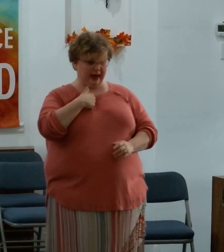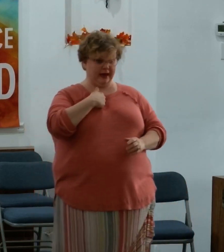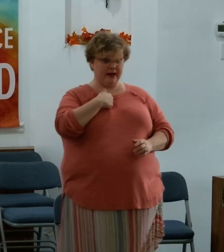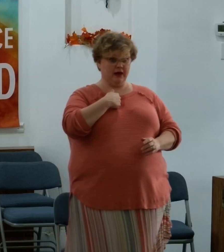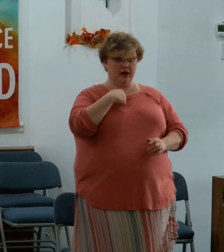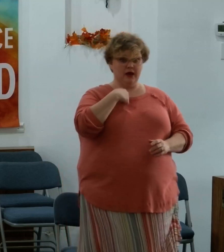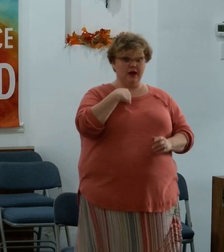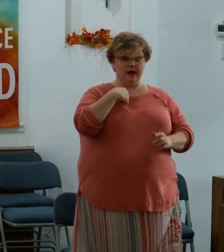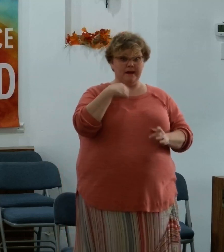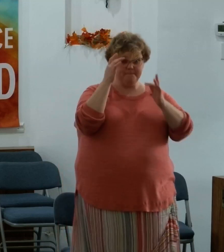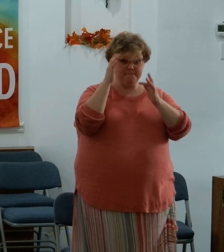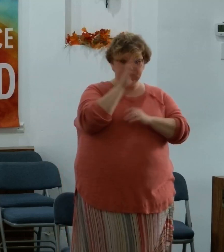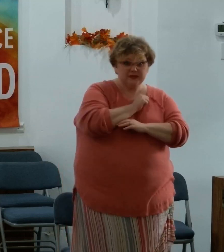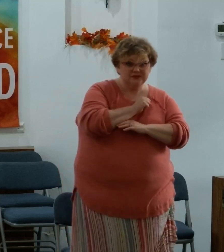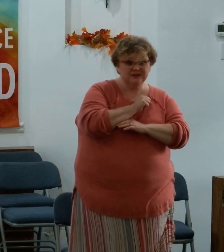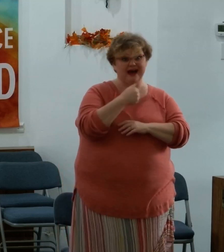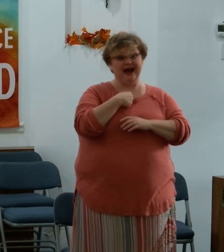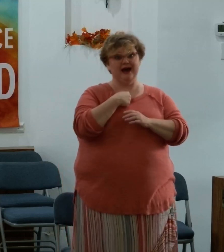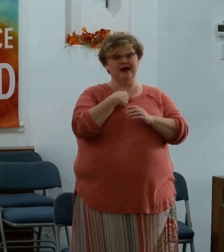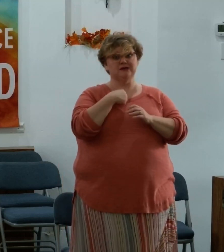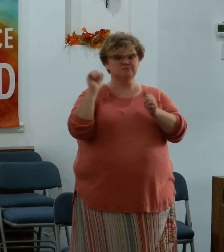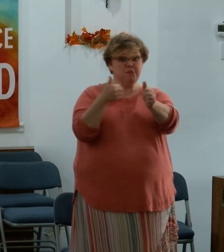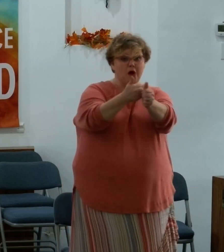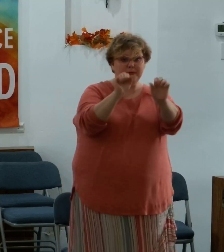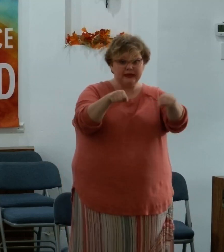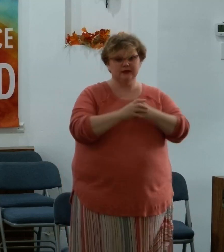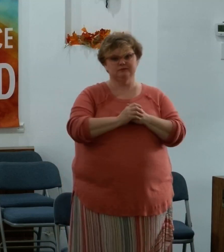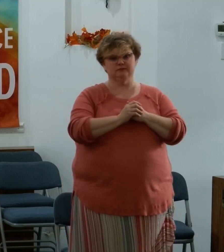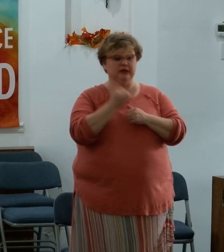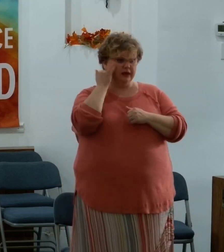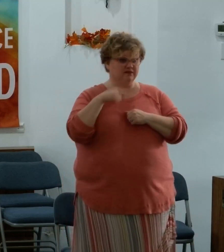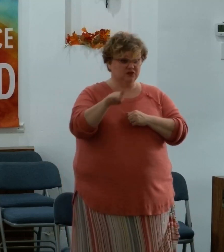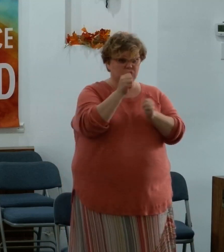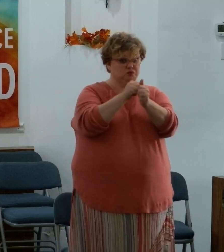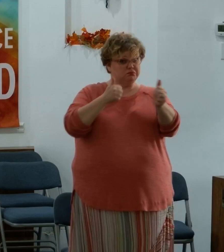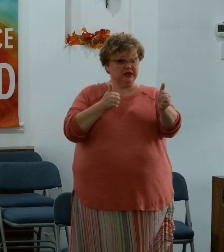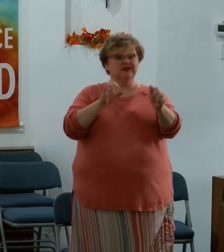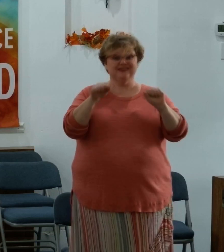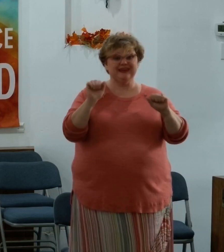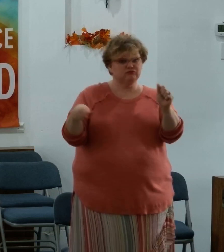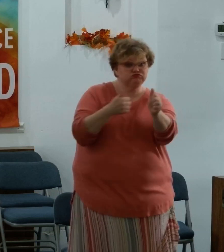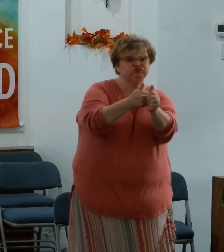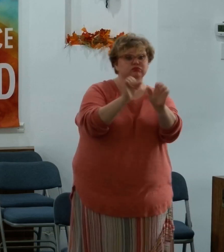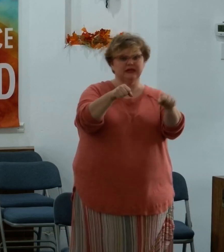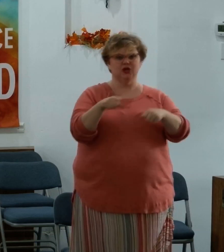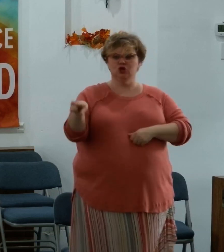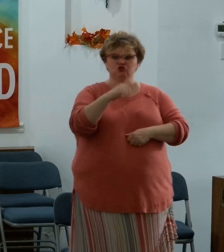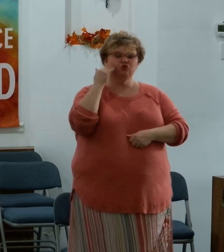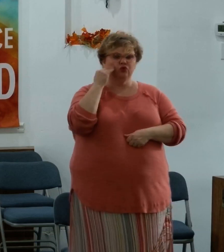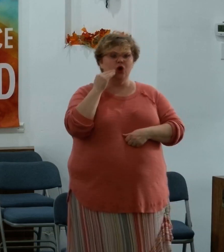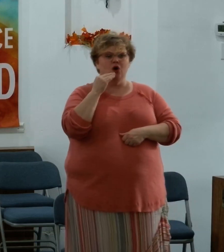one, I can make it up. And if you have missed one, you can make it up. You know where you stand on your tithes and